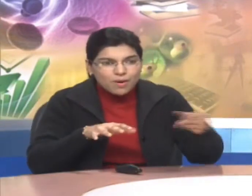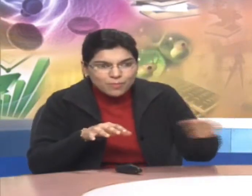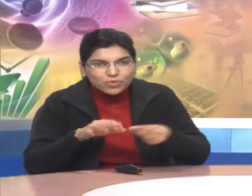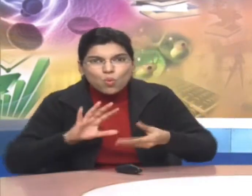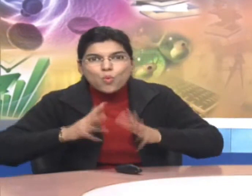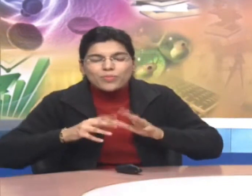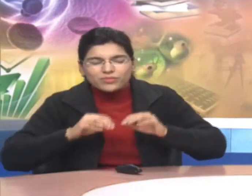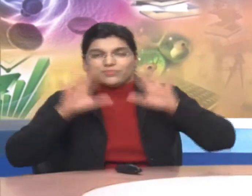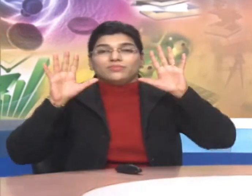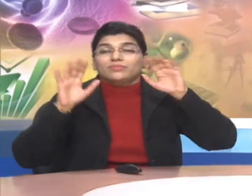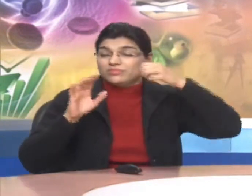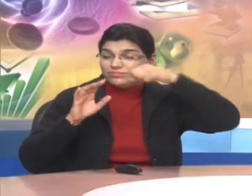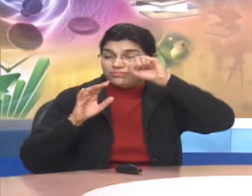eyes.